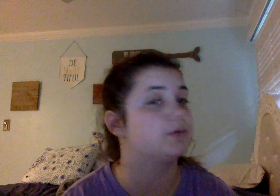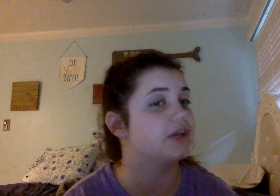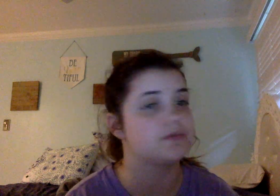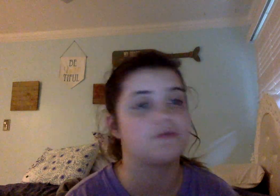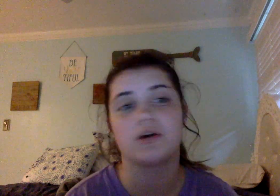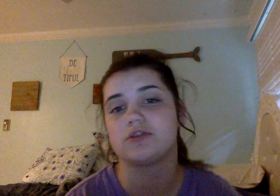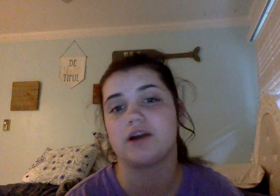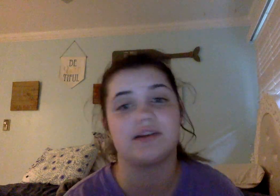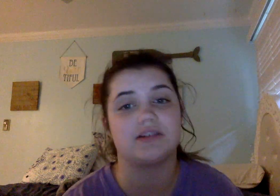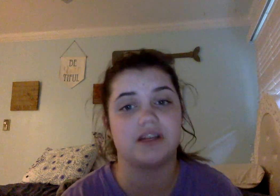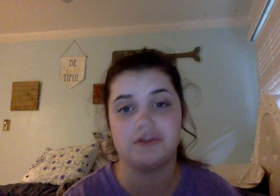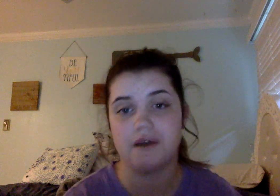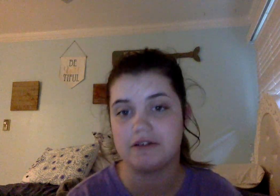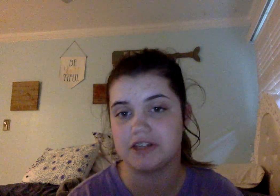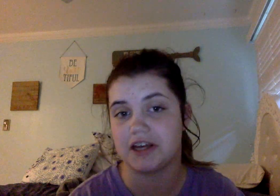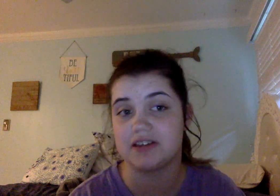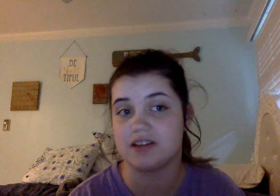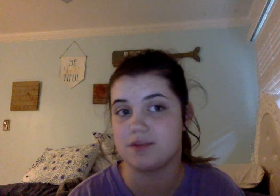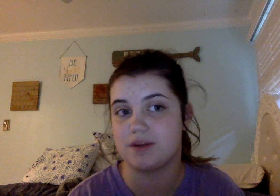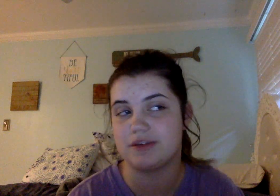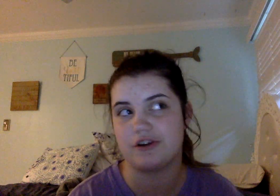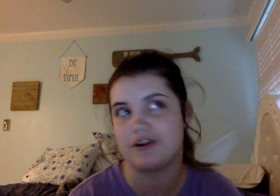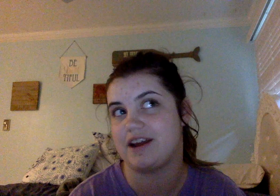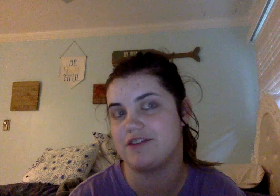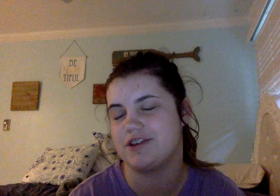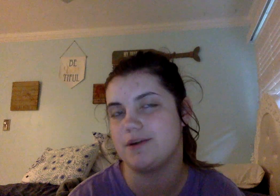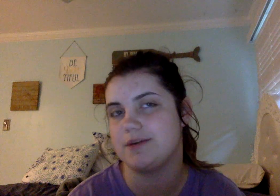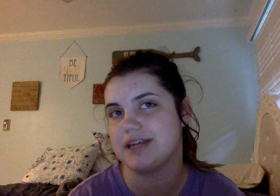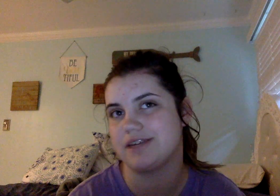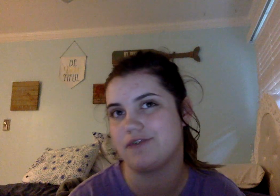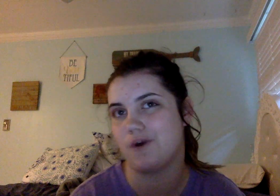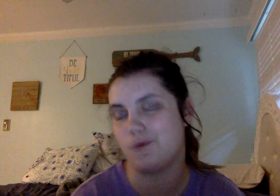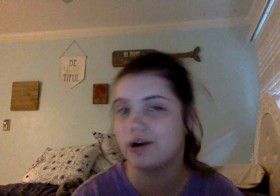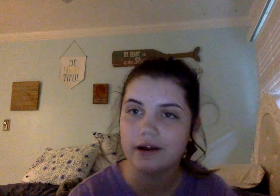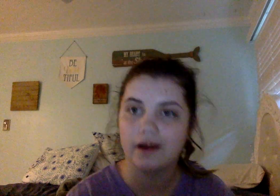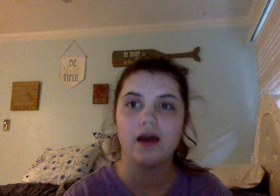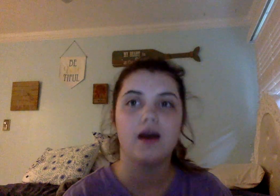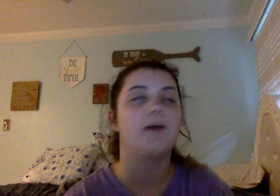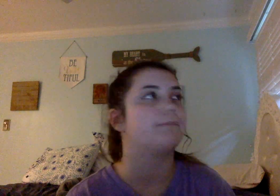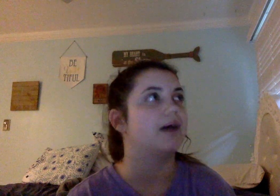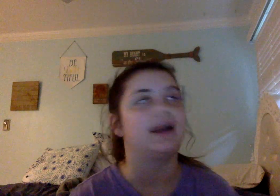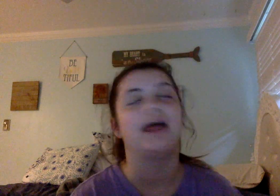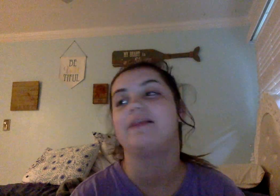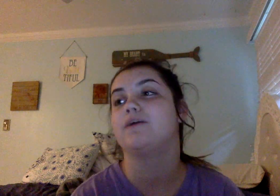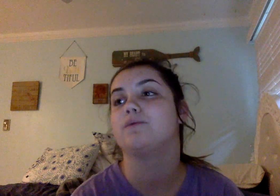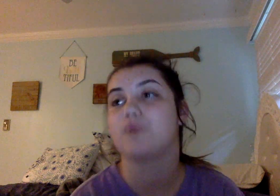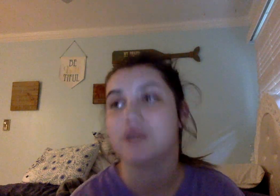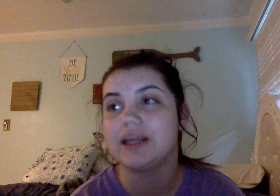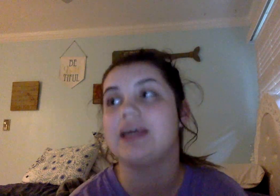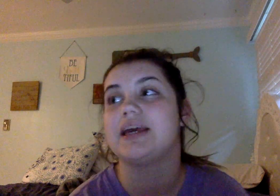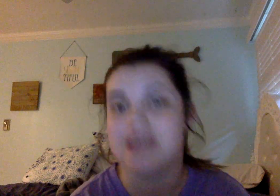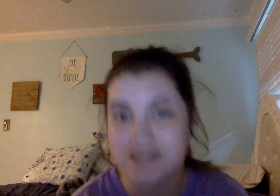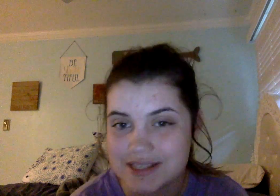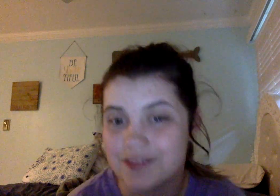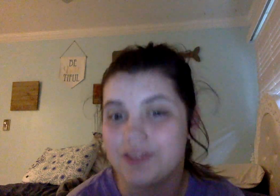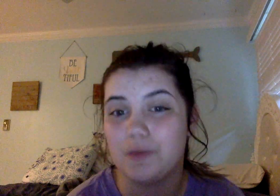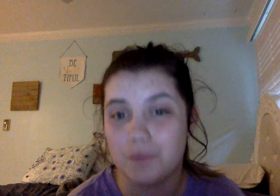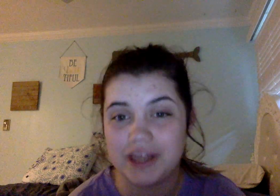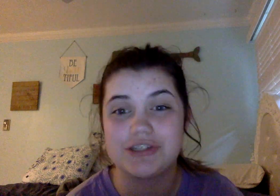days before, try and study 2 hours a night, because that's pretty much all you're going to have to do, I'm guessing, for homework. But that really is the way to do